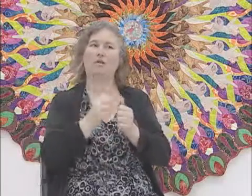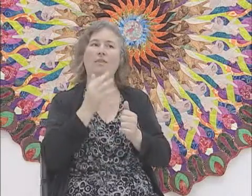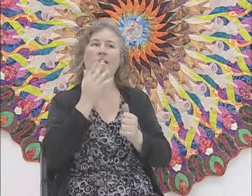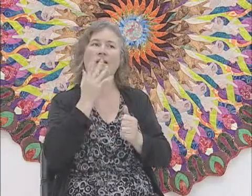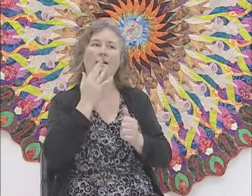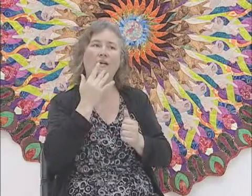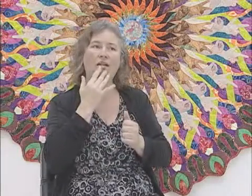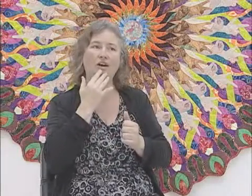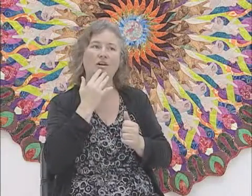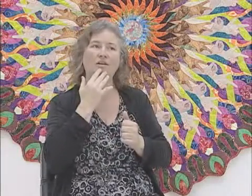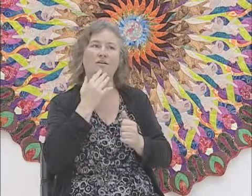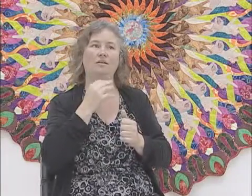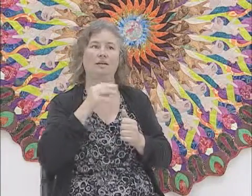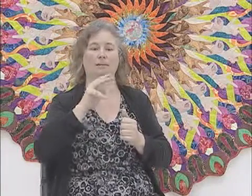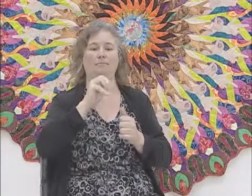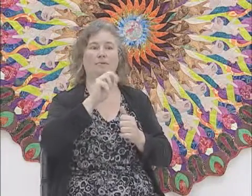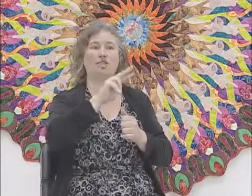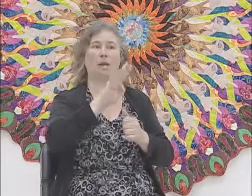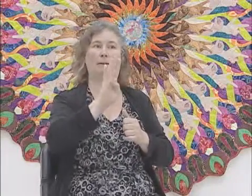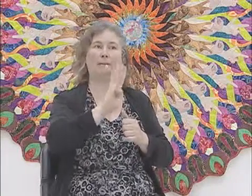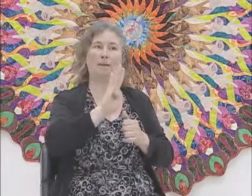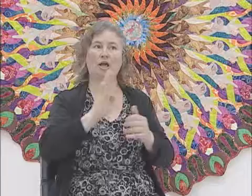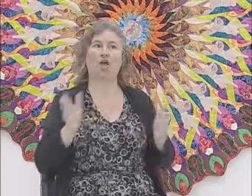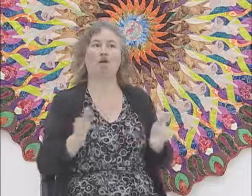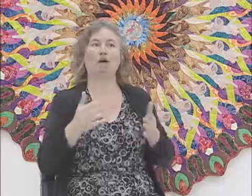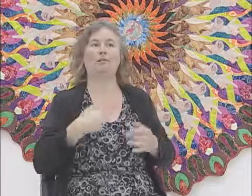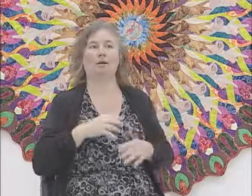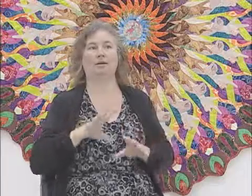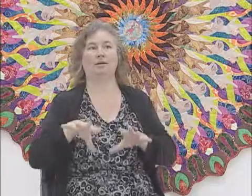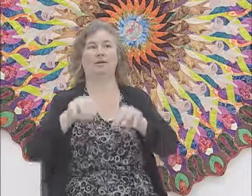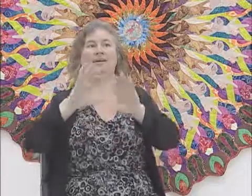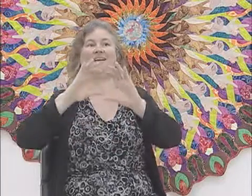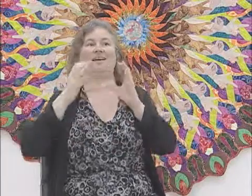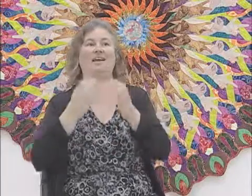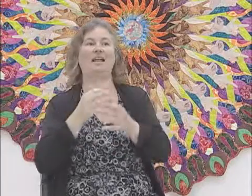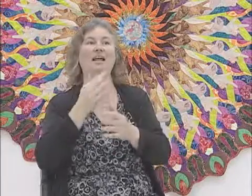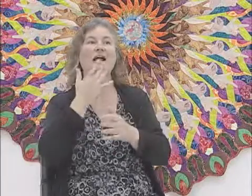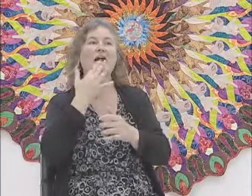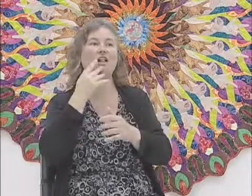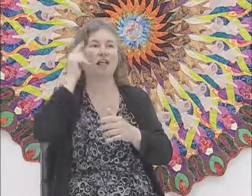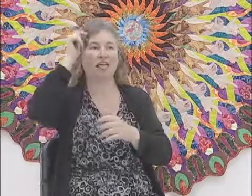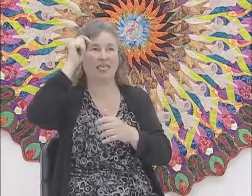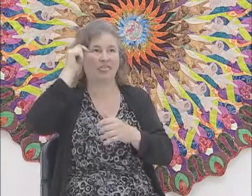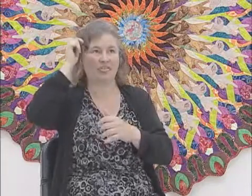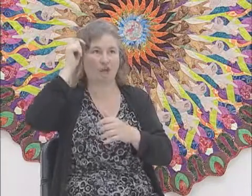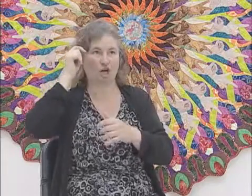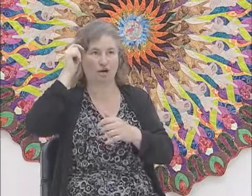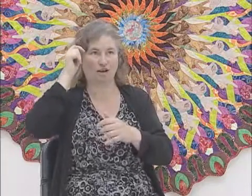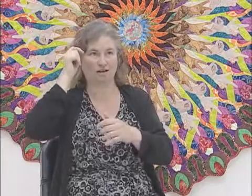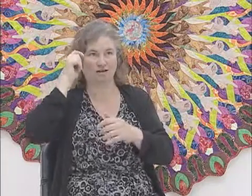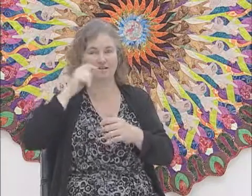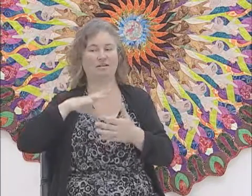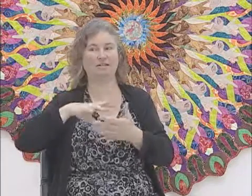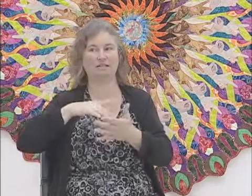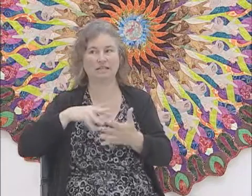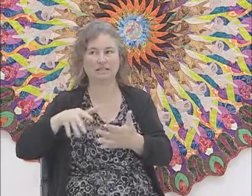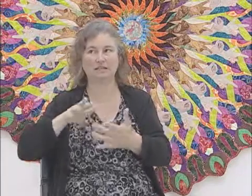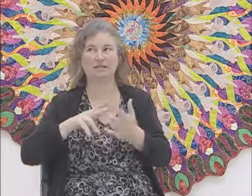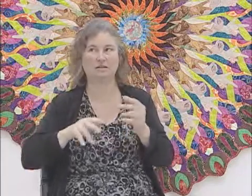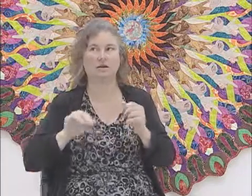Now, I'm really not very good at color theory. Mr. B had told me I really needed to take a color theory class and study how